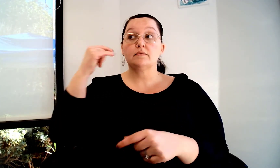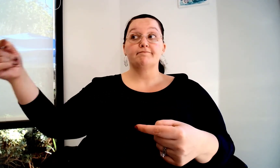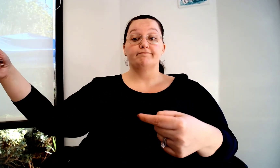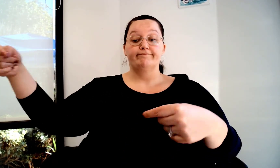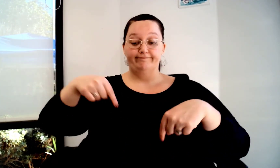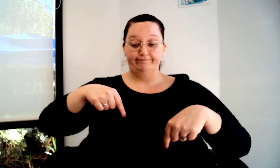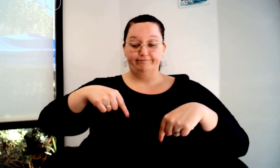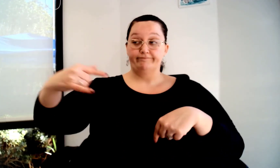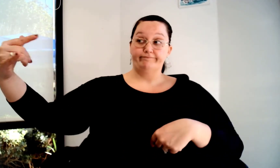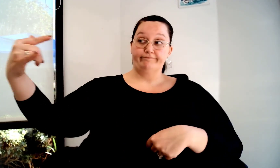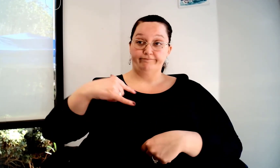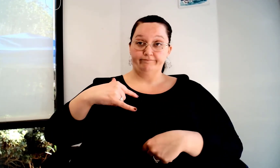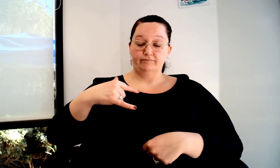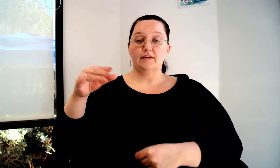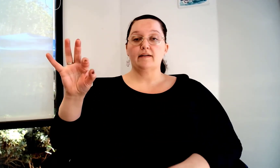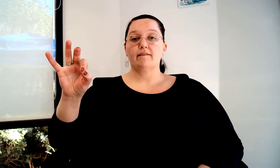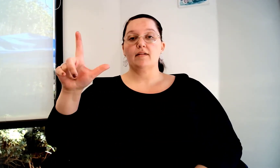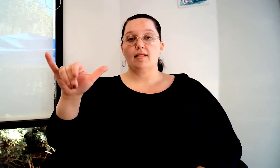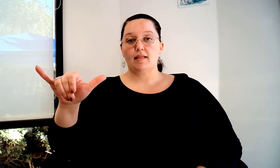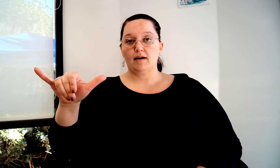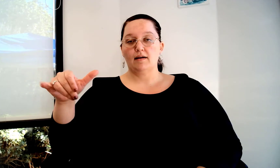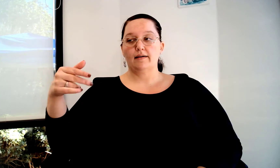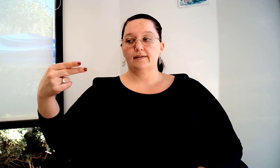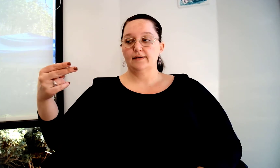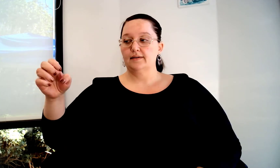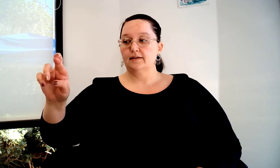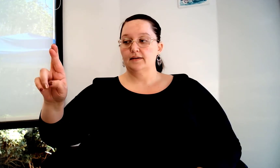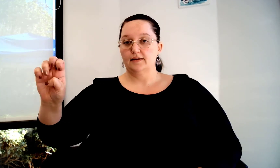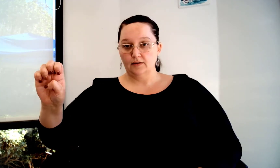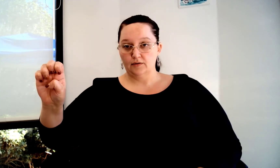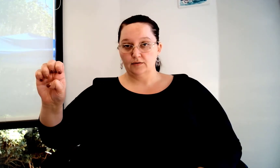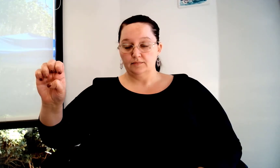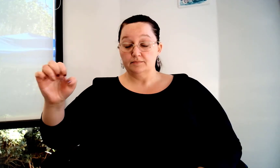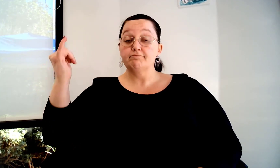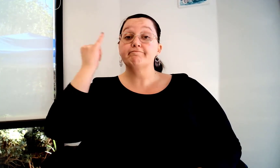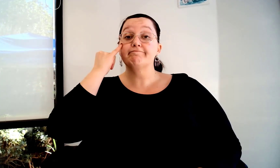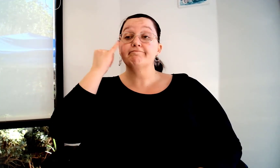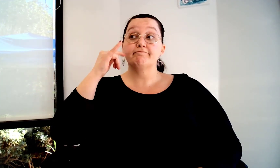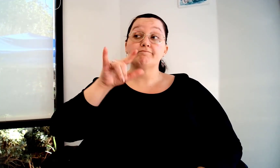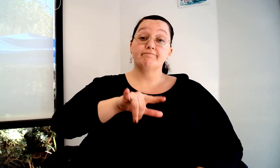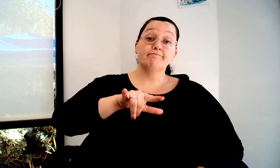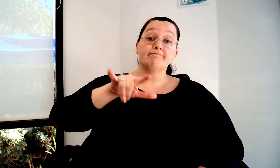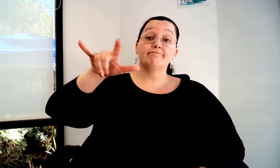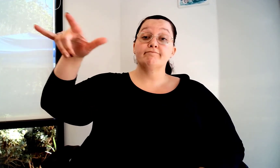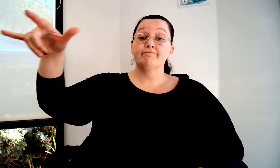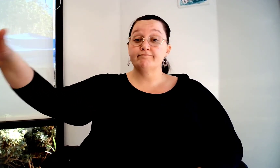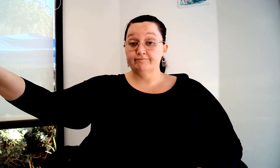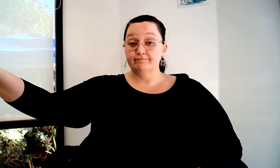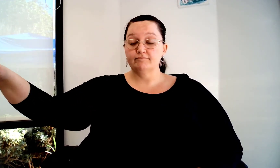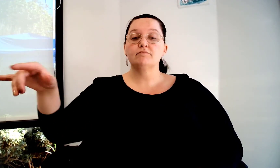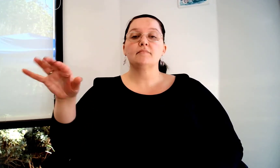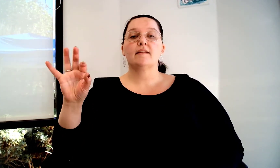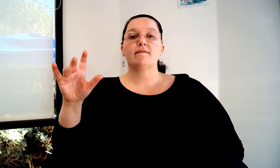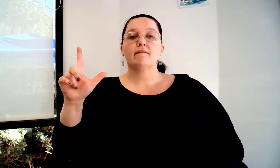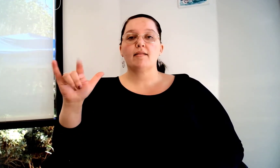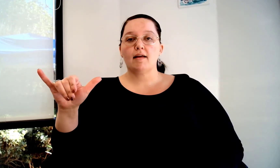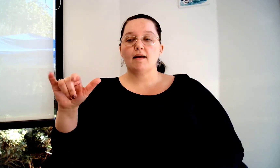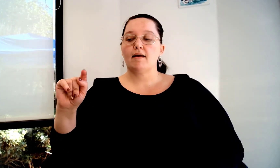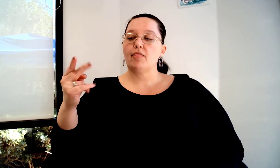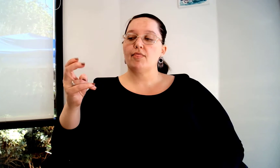or you can fly there. If you come towards you, that would be fly here. If you're going away from you, that would be to fly there.